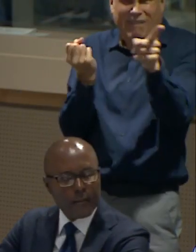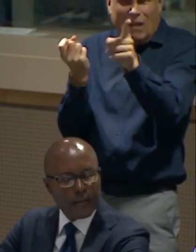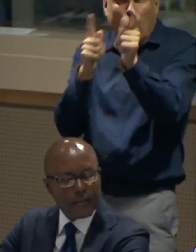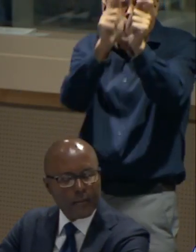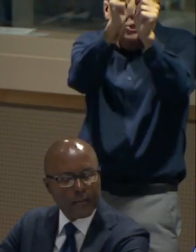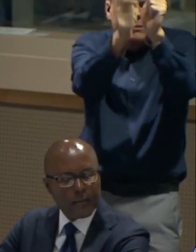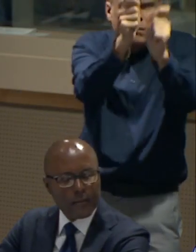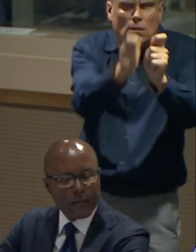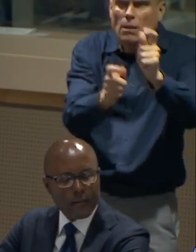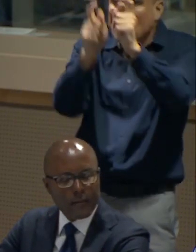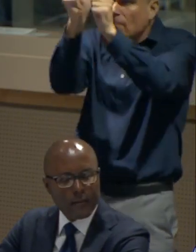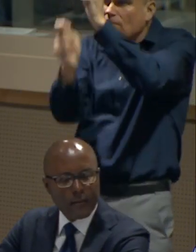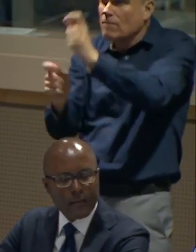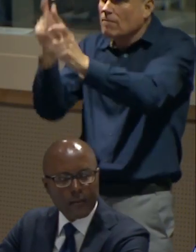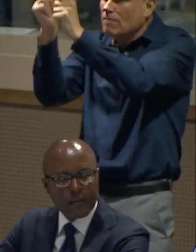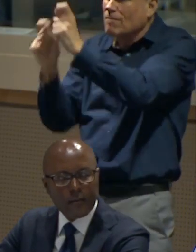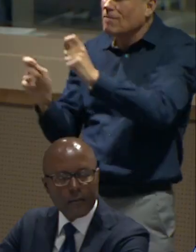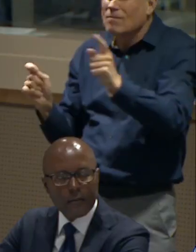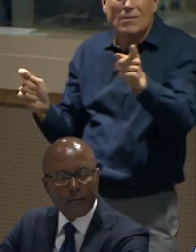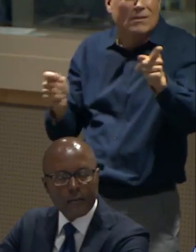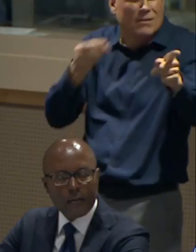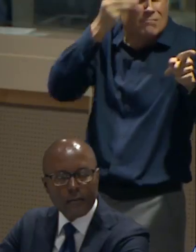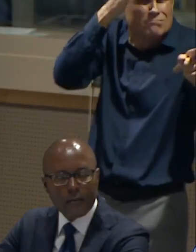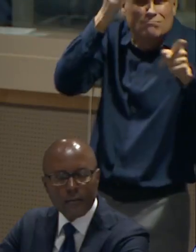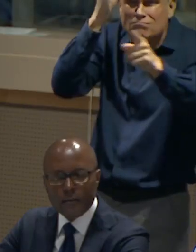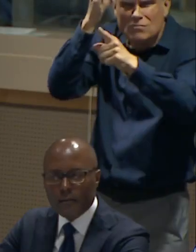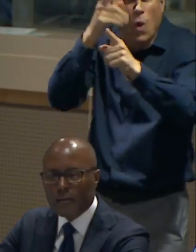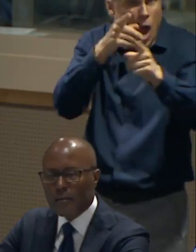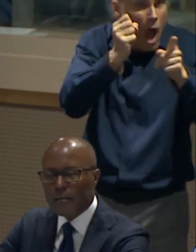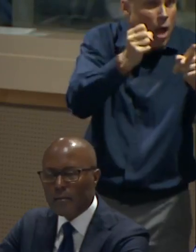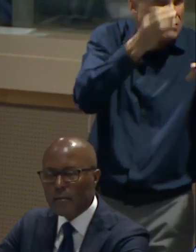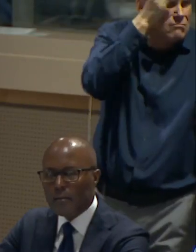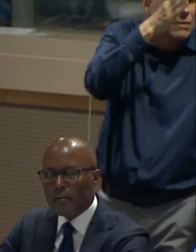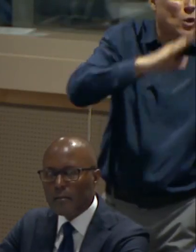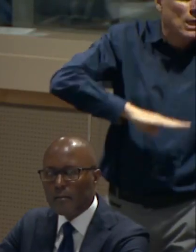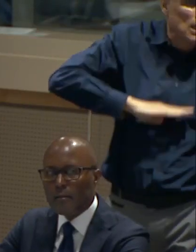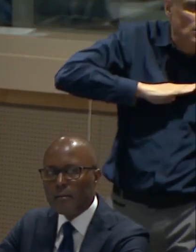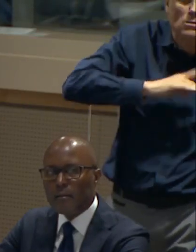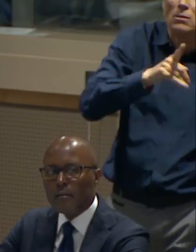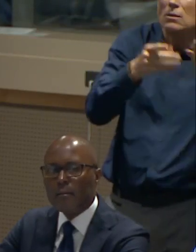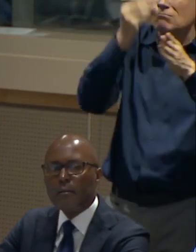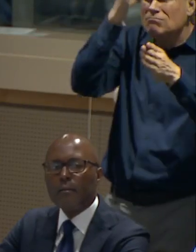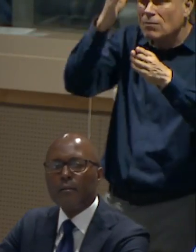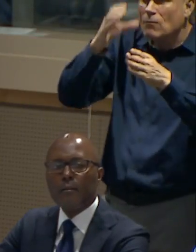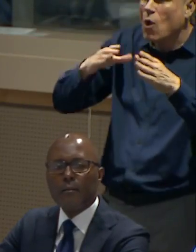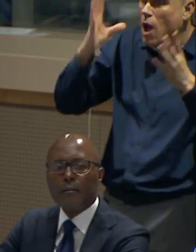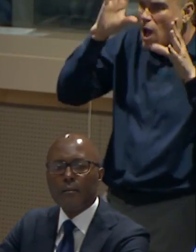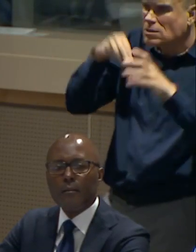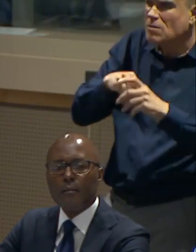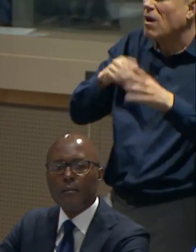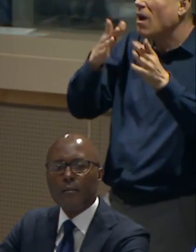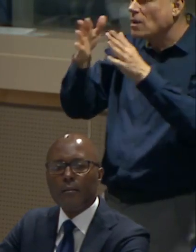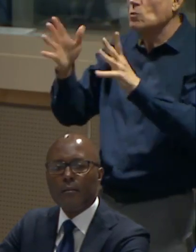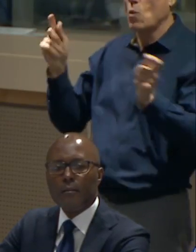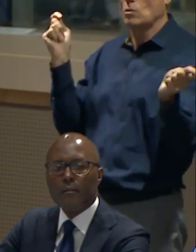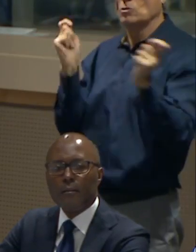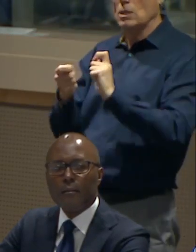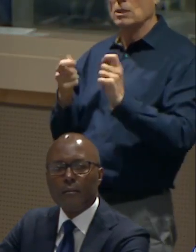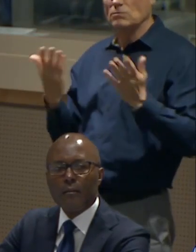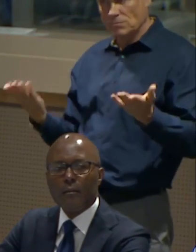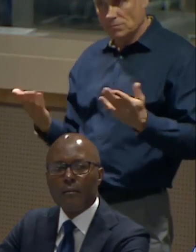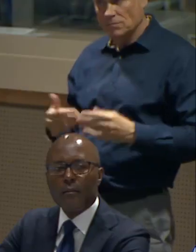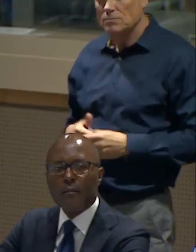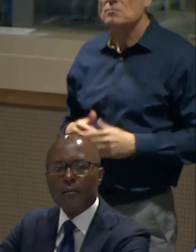would like to move over to our next panelist. So our next panelist will look more at the